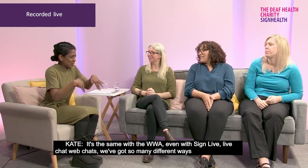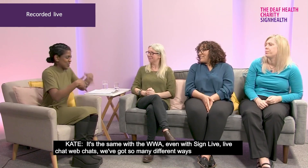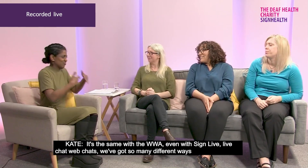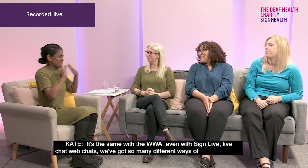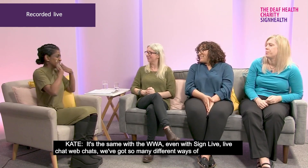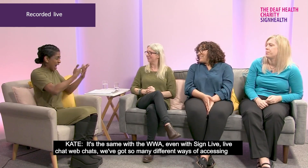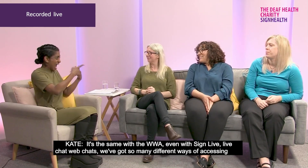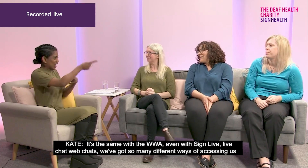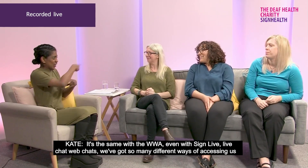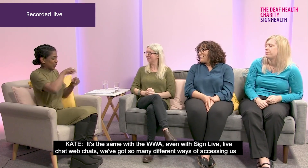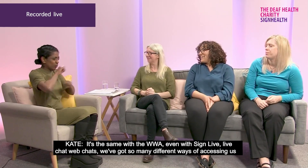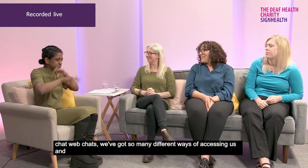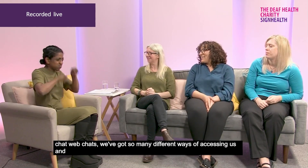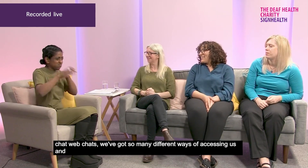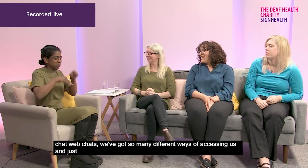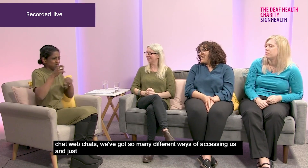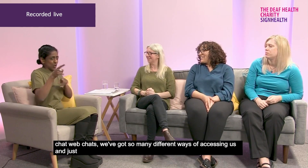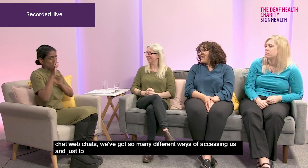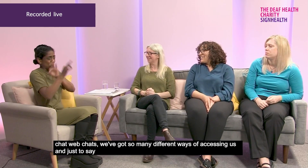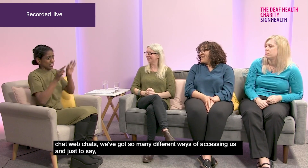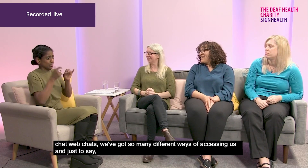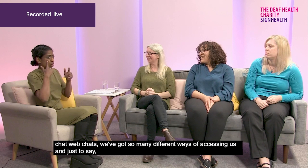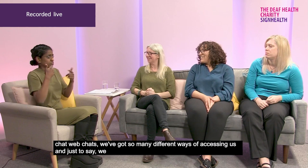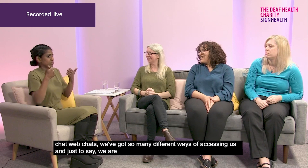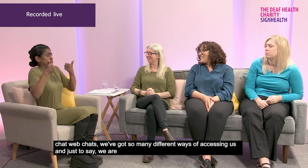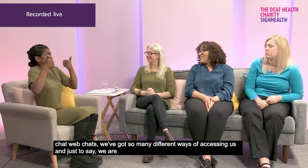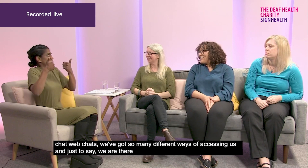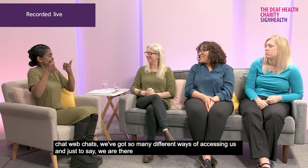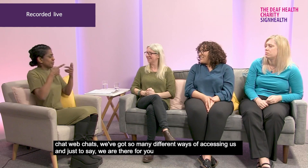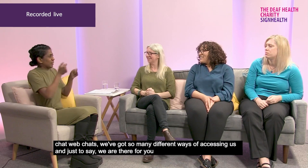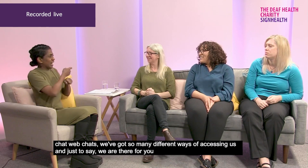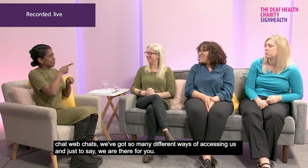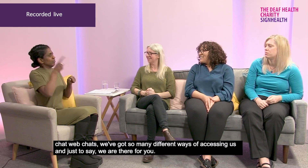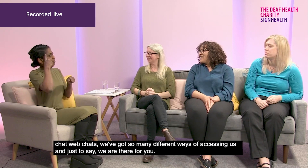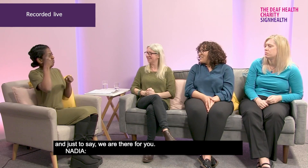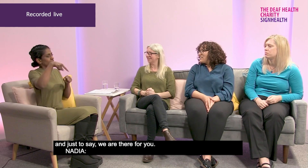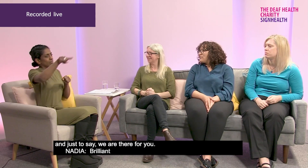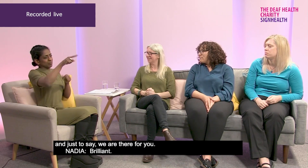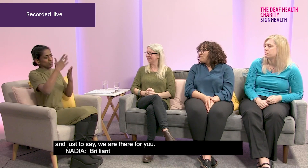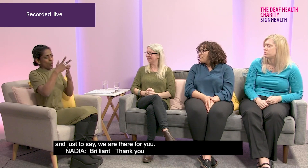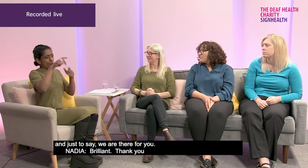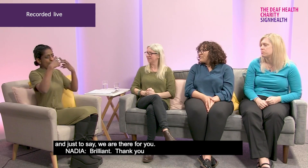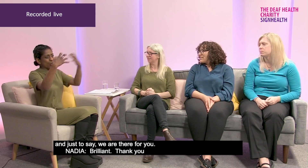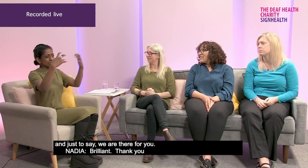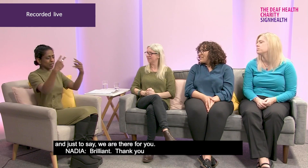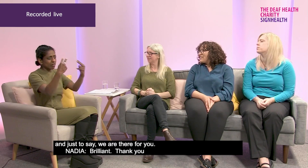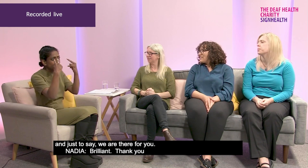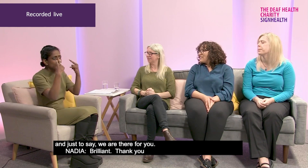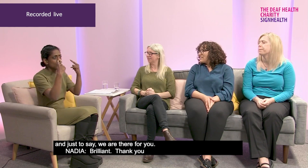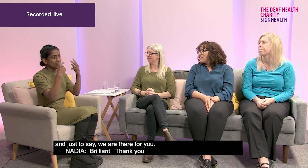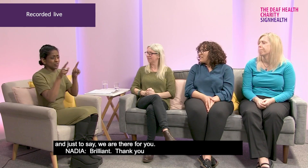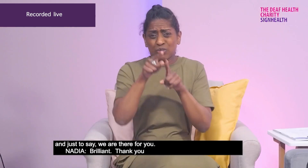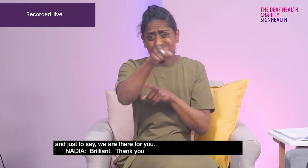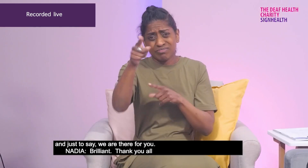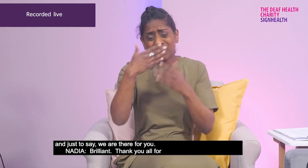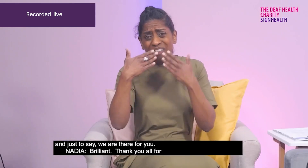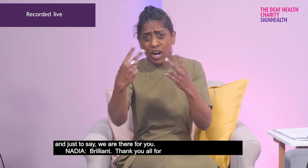Brilliant. Thank you all so much for all of your contributions today. And the questions have been really great. So hopefully the audience